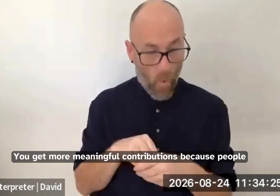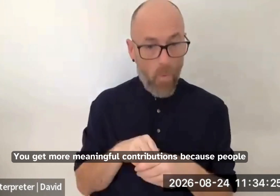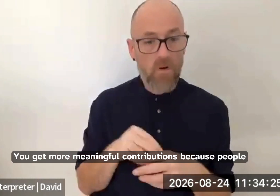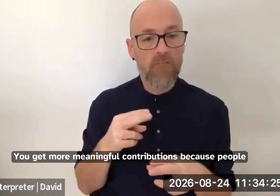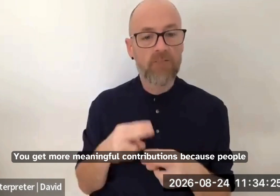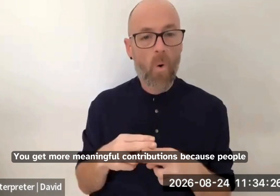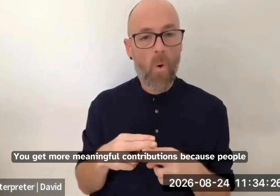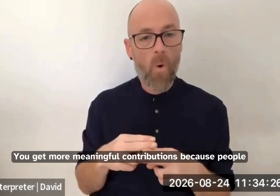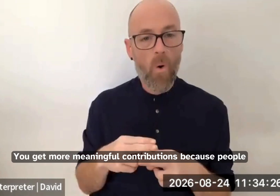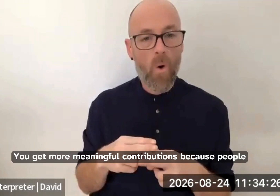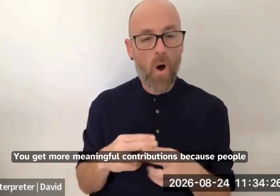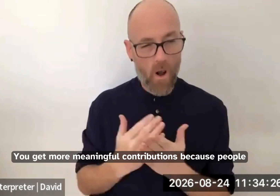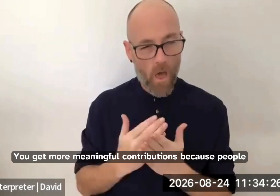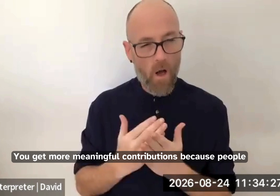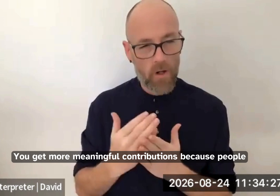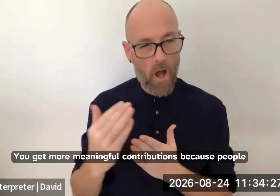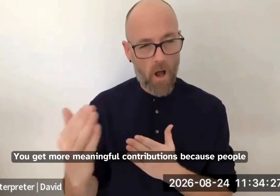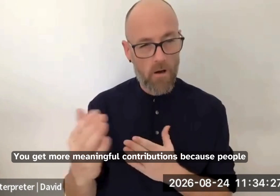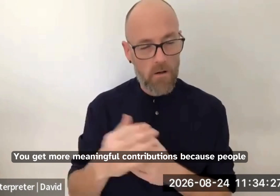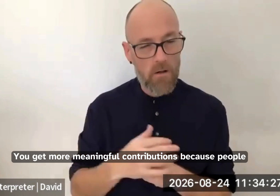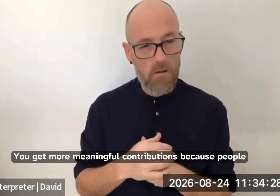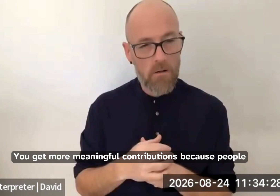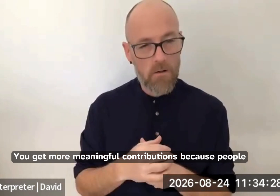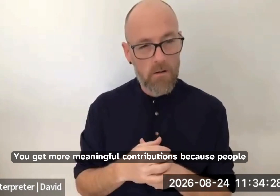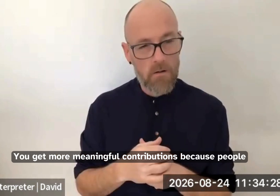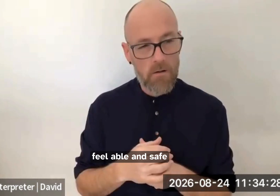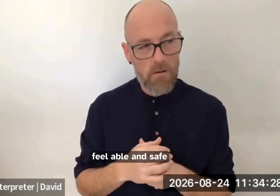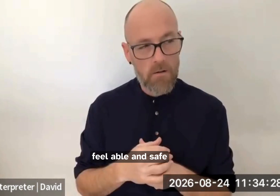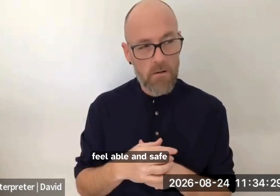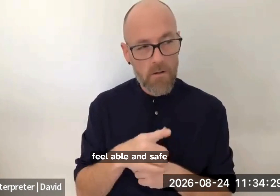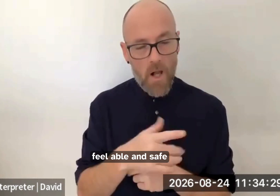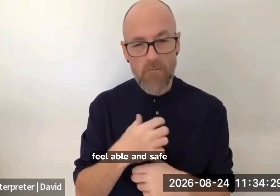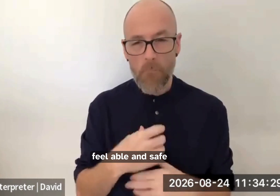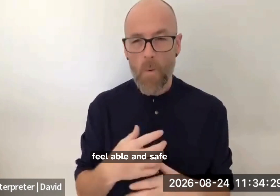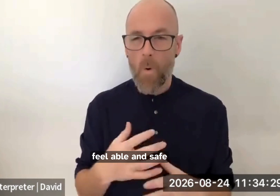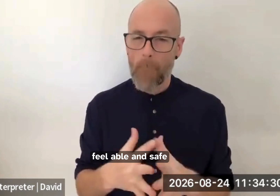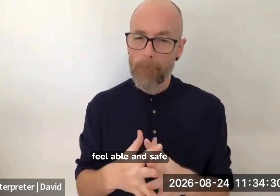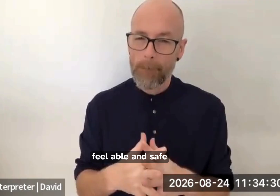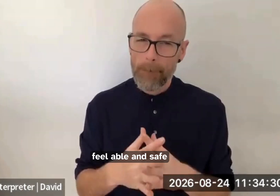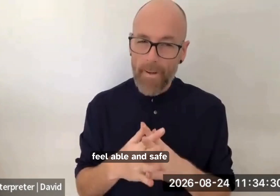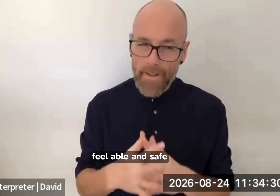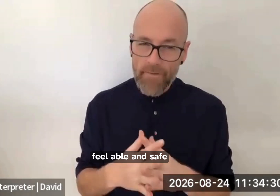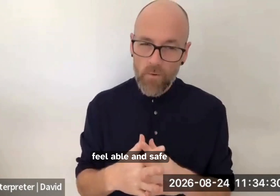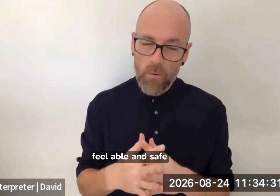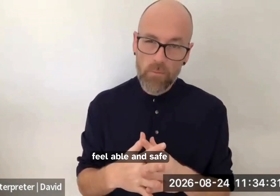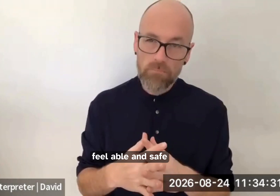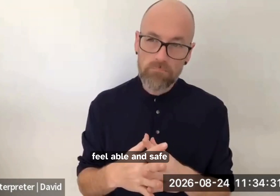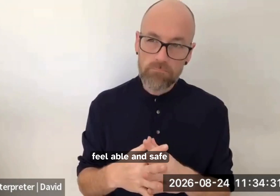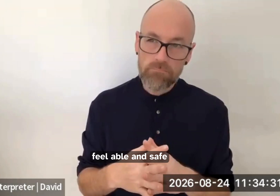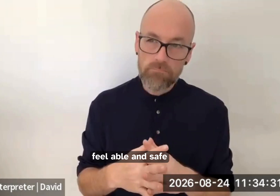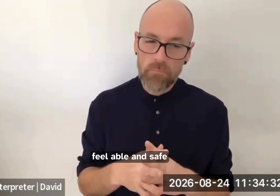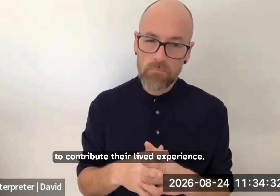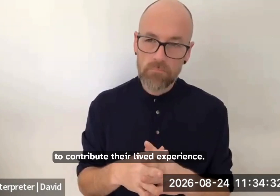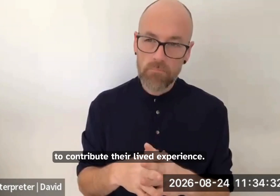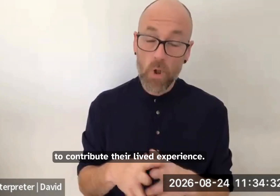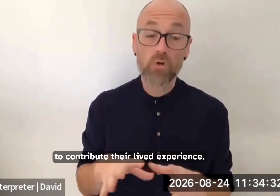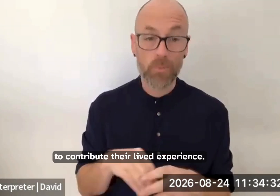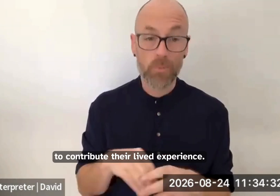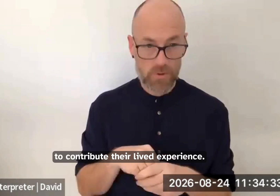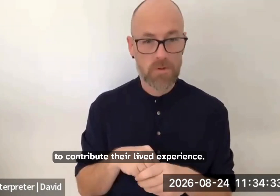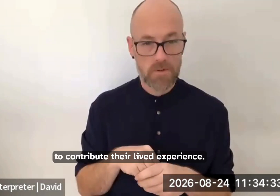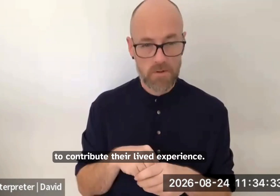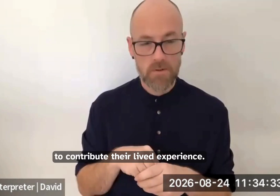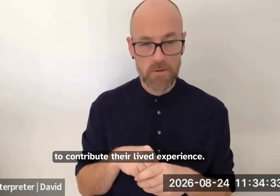more meaningful contributions because people feel able and safe